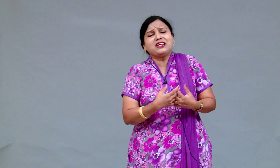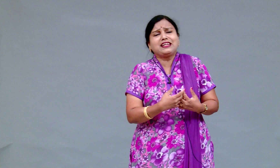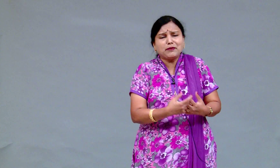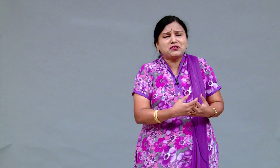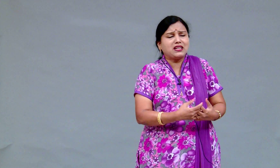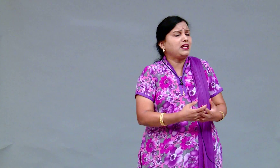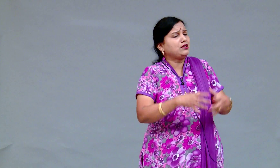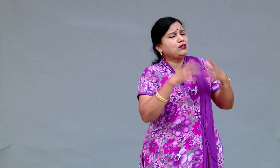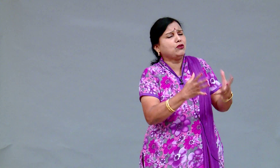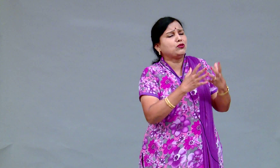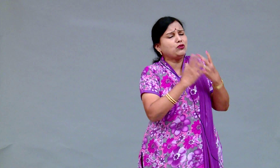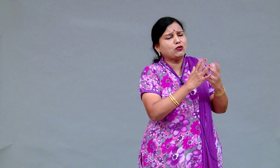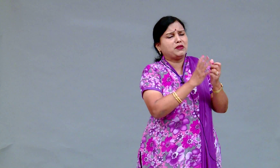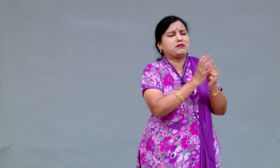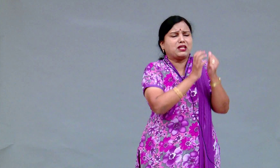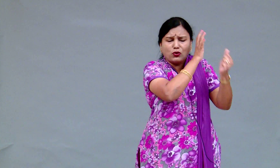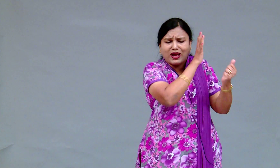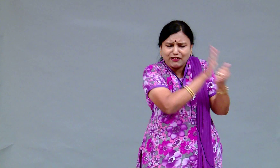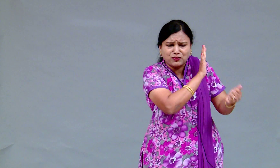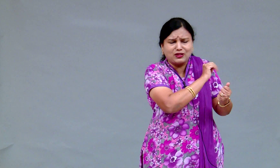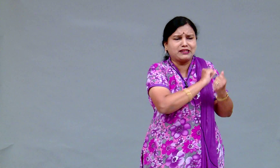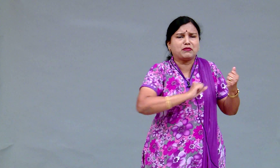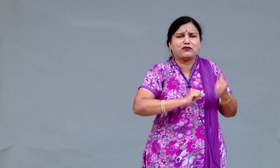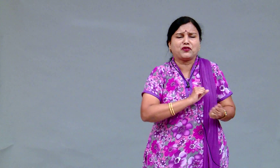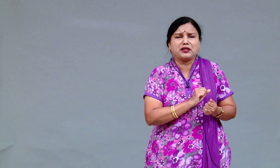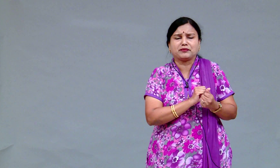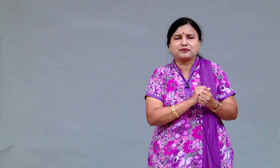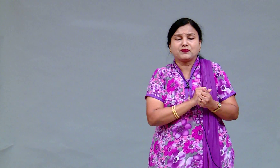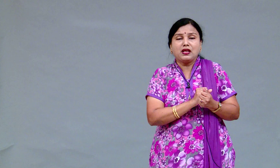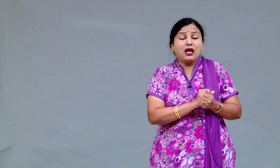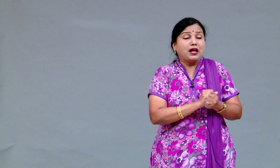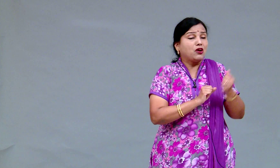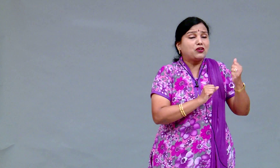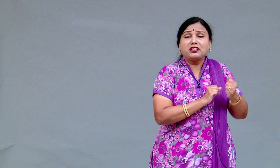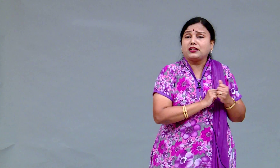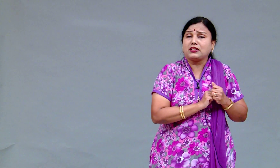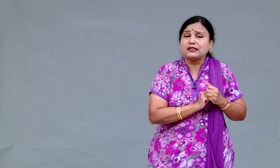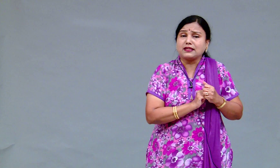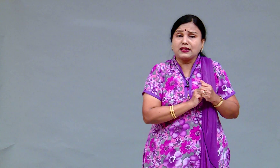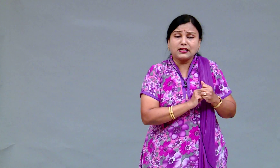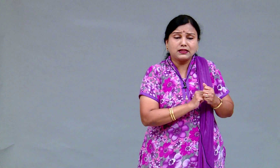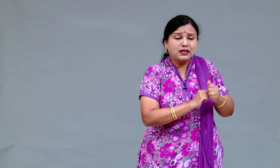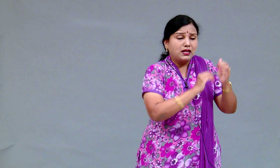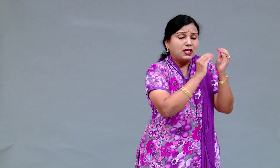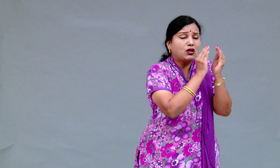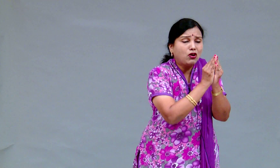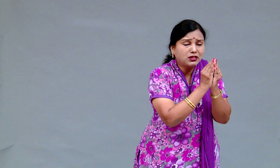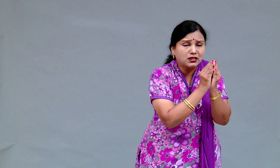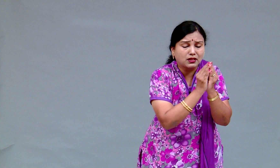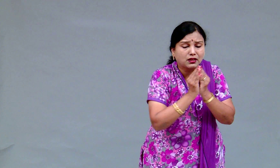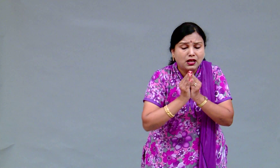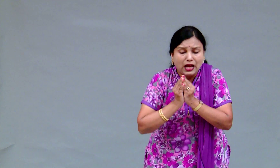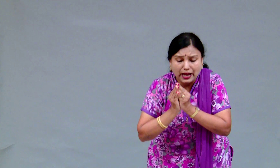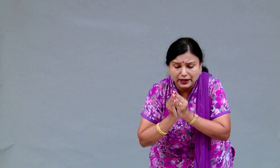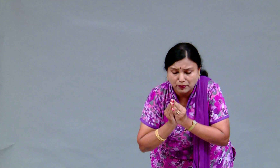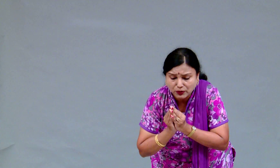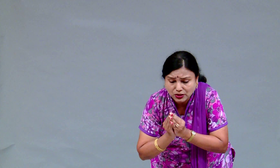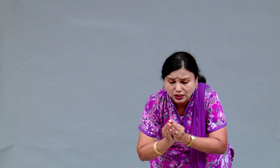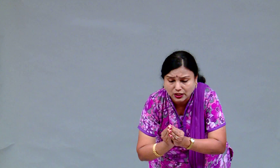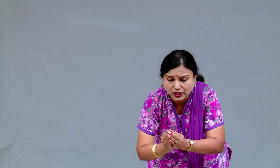kept telling, "No, no, Min Mini, you have to light my fire." Not only did he say that, he caught her and he put her into